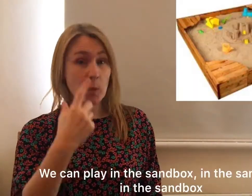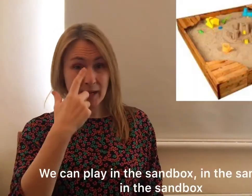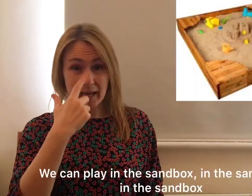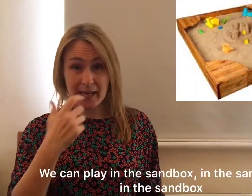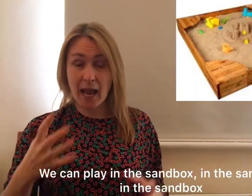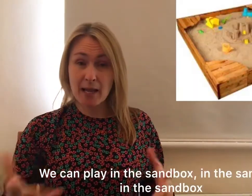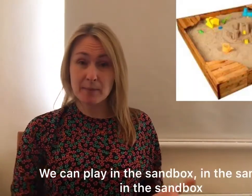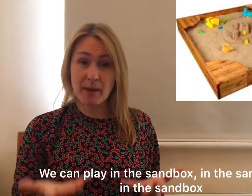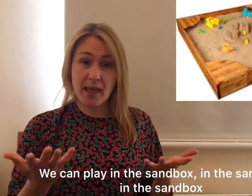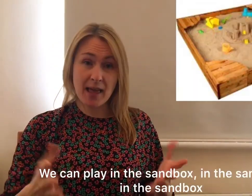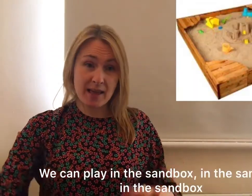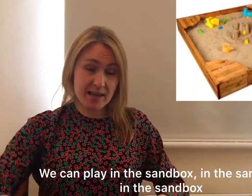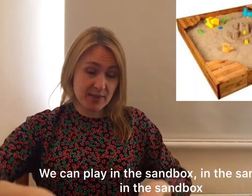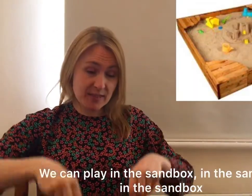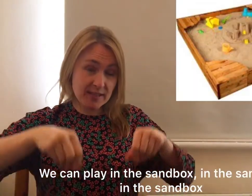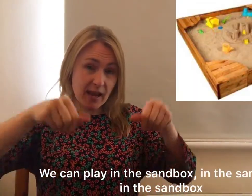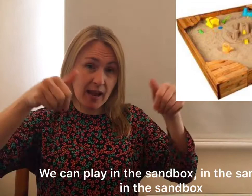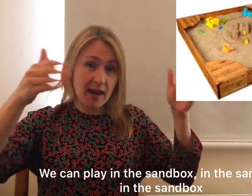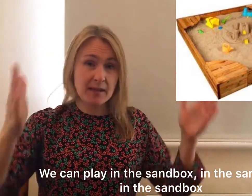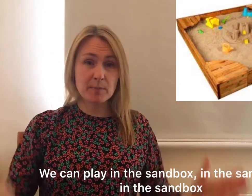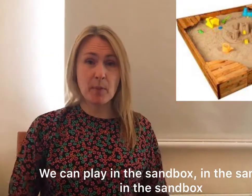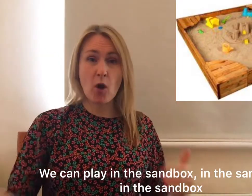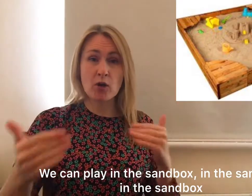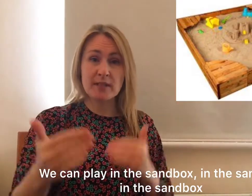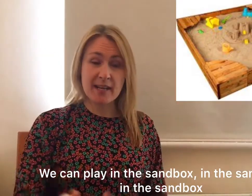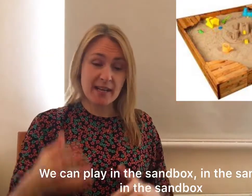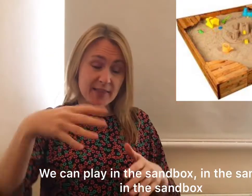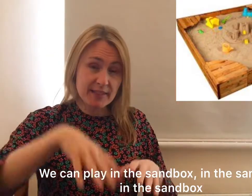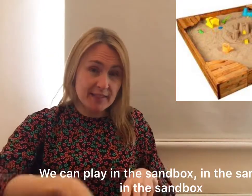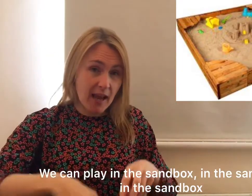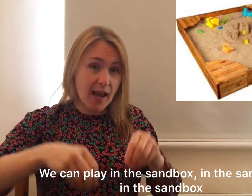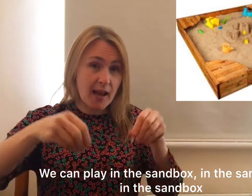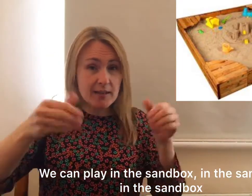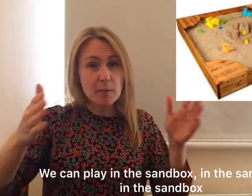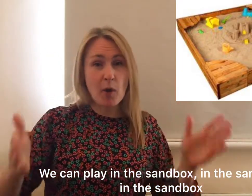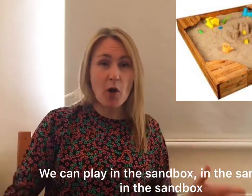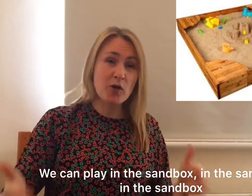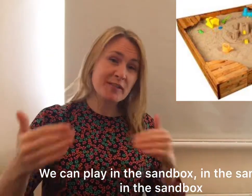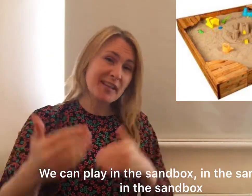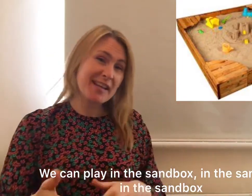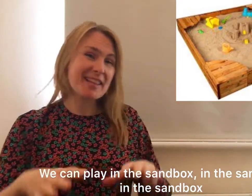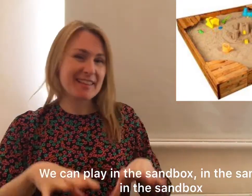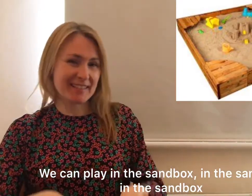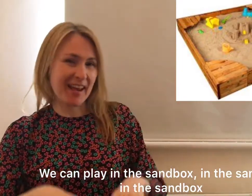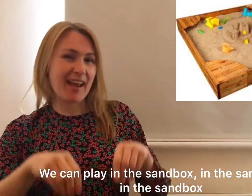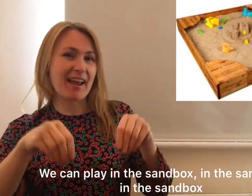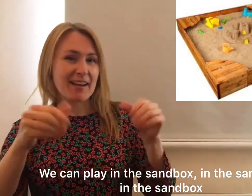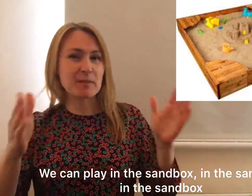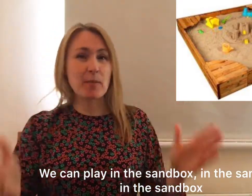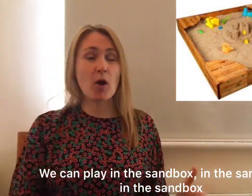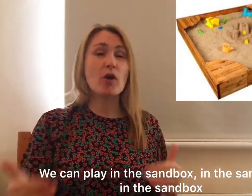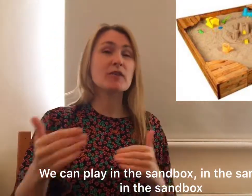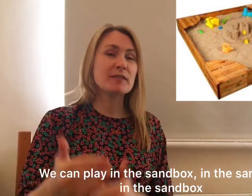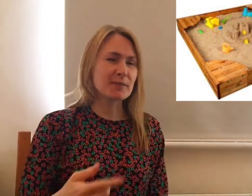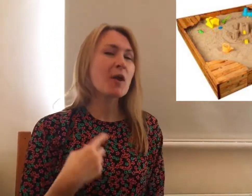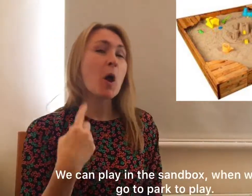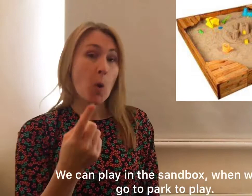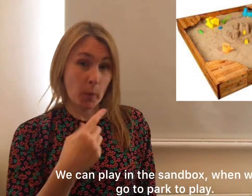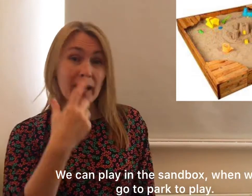We can play in the sandbox, in the sandbox, in the sandbox We